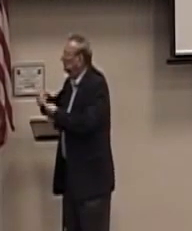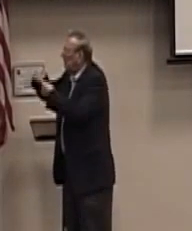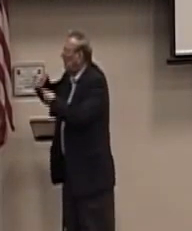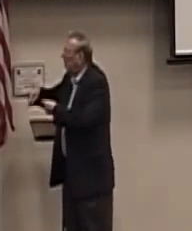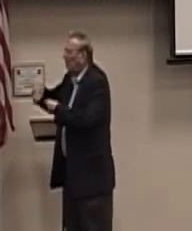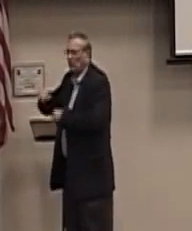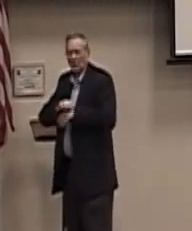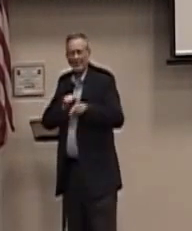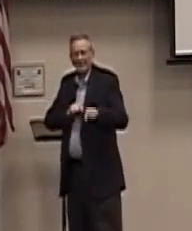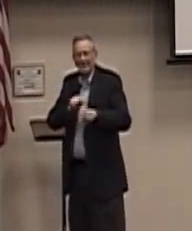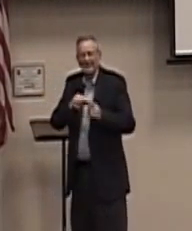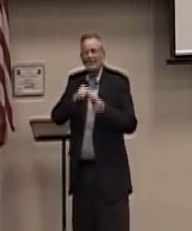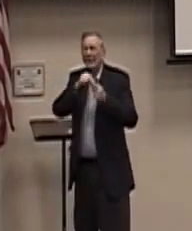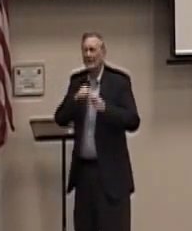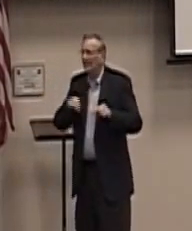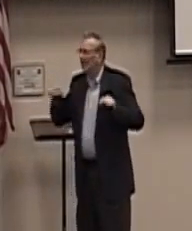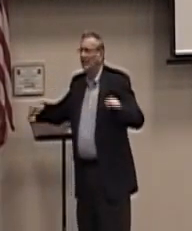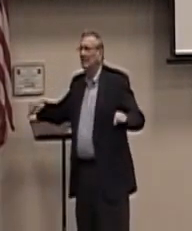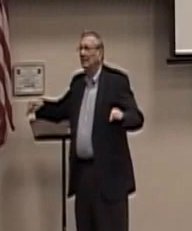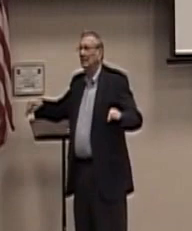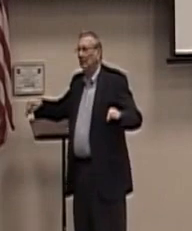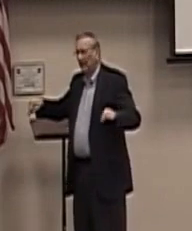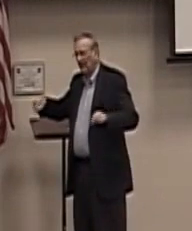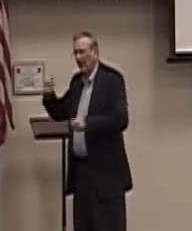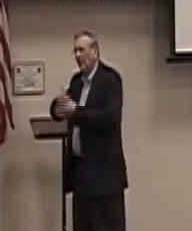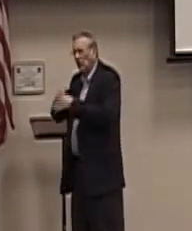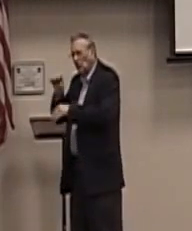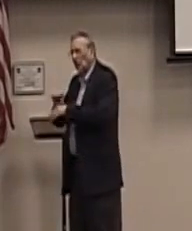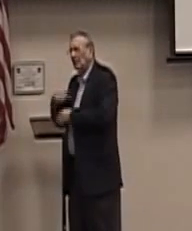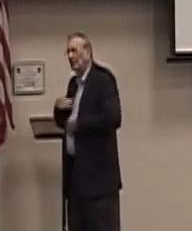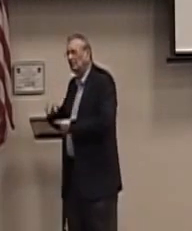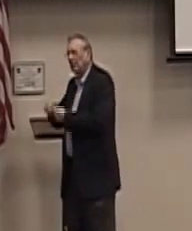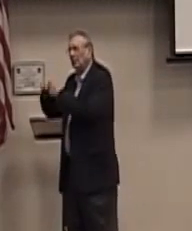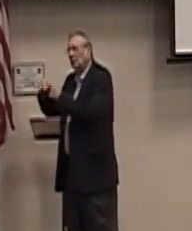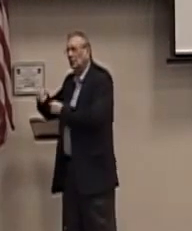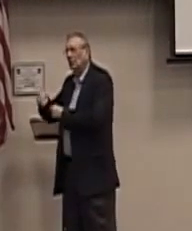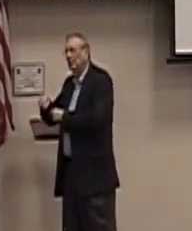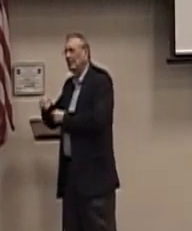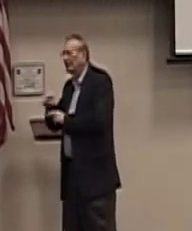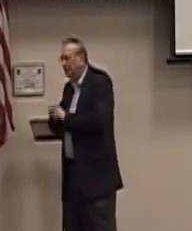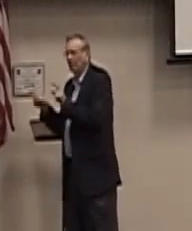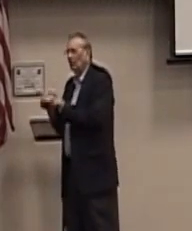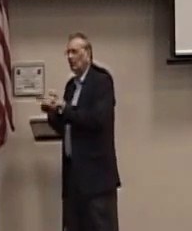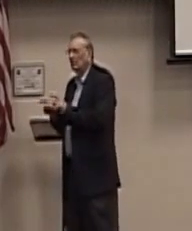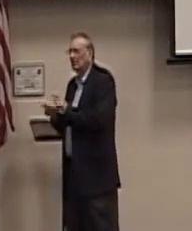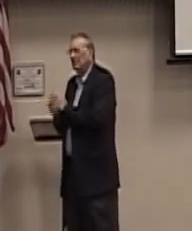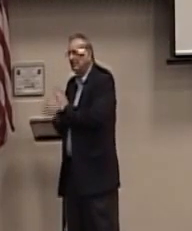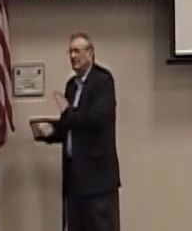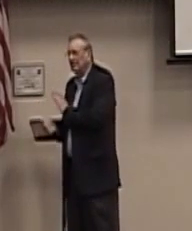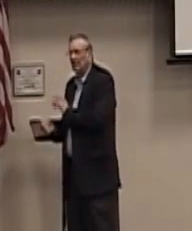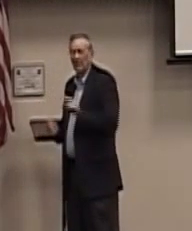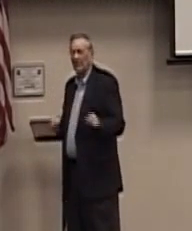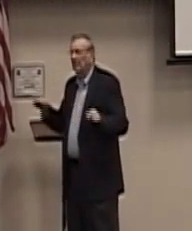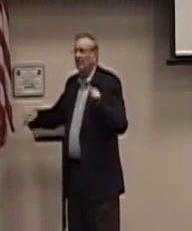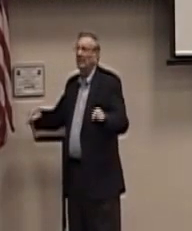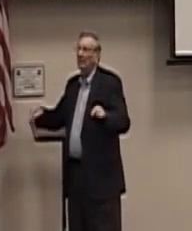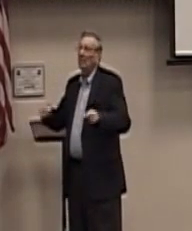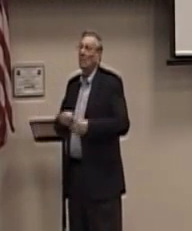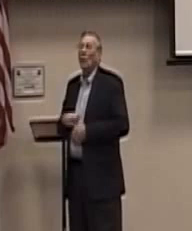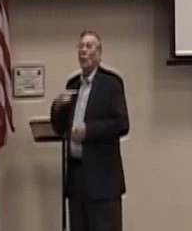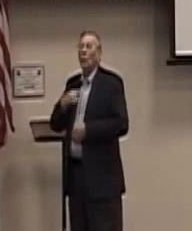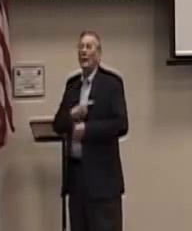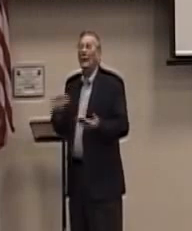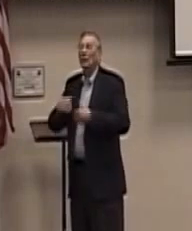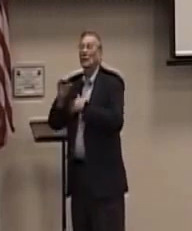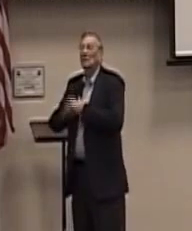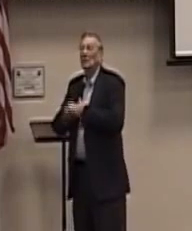special, just like each one of us has blessings from God that make us unique and special in the way He uses us to carry out His mission. So we at the